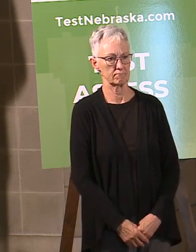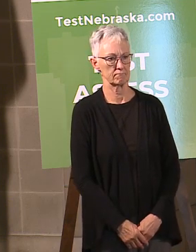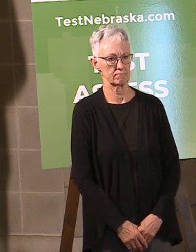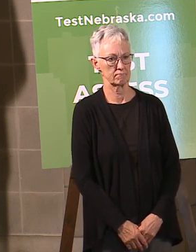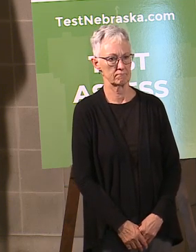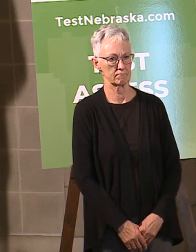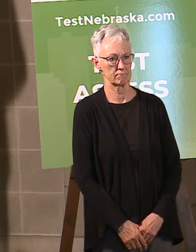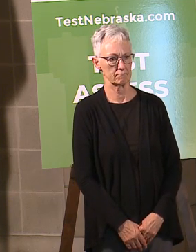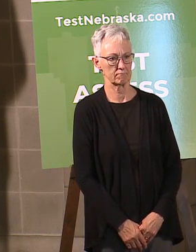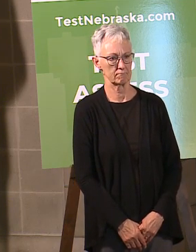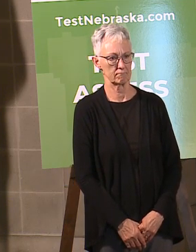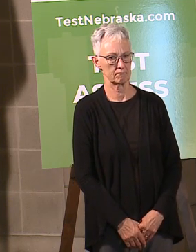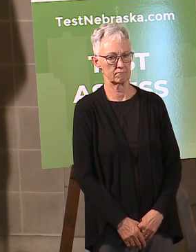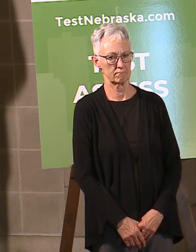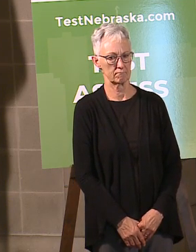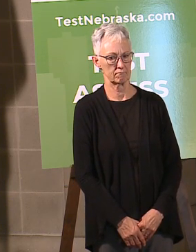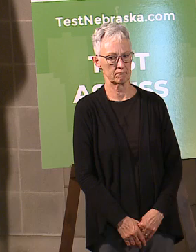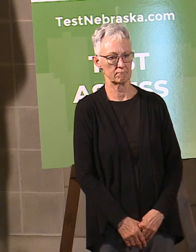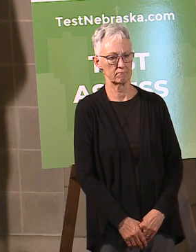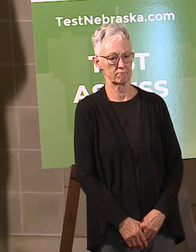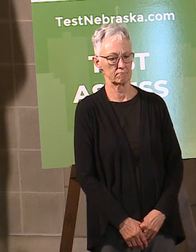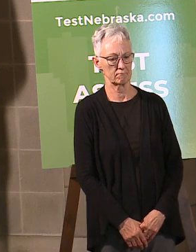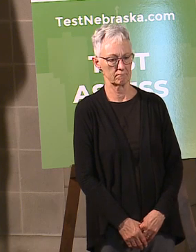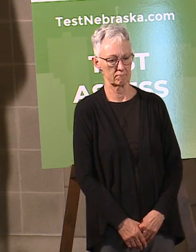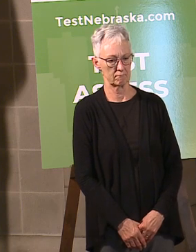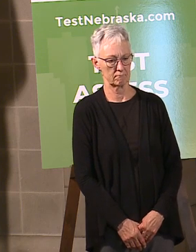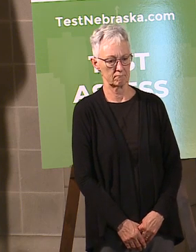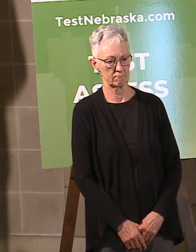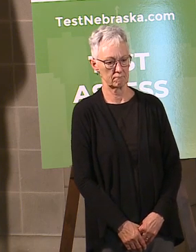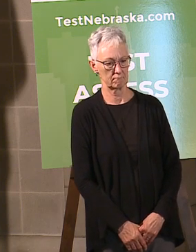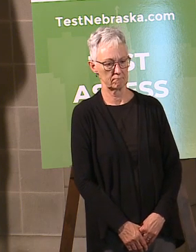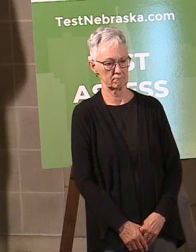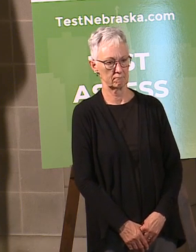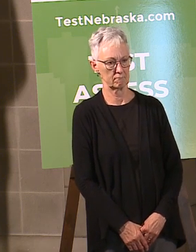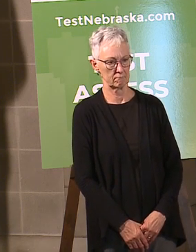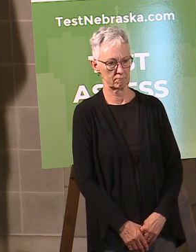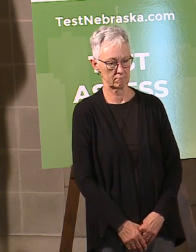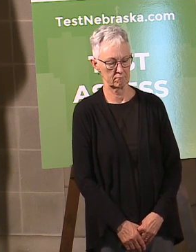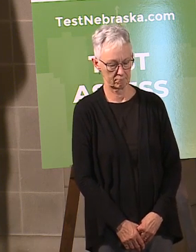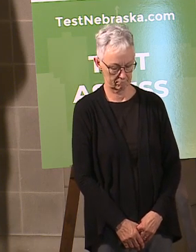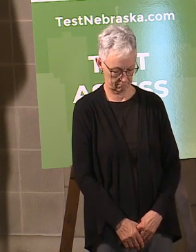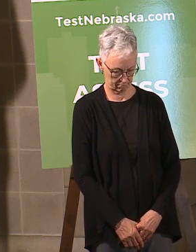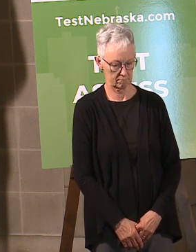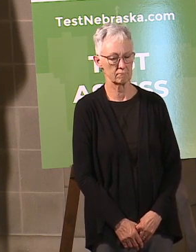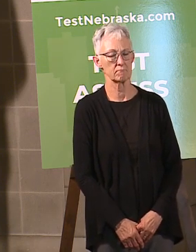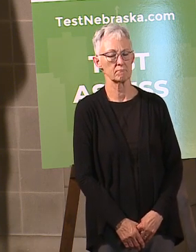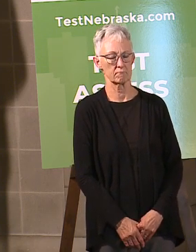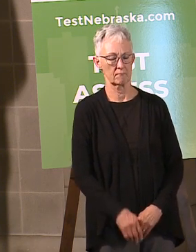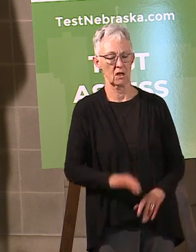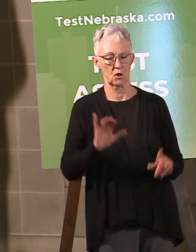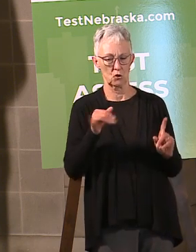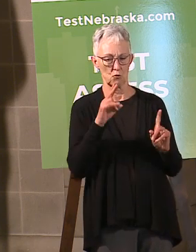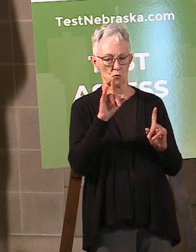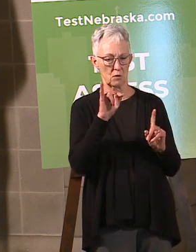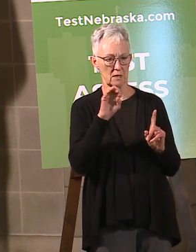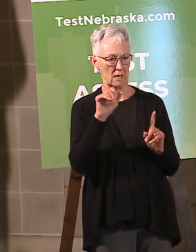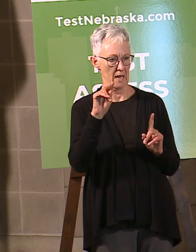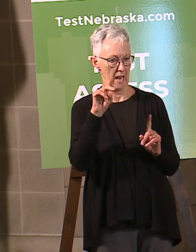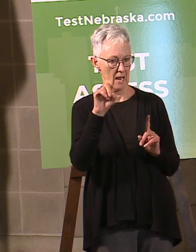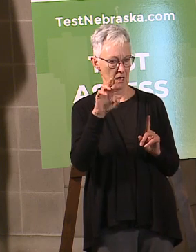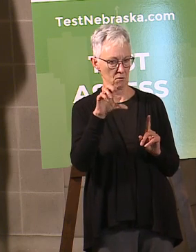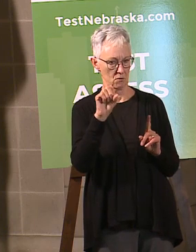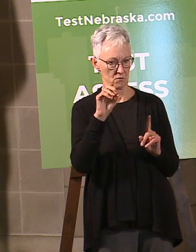May 4th, and do we expect more impact from this new round of loosening? Julie Anderson wants to know what has been the impact of